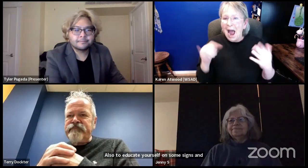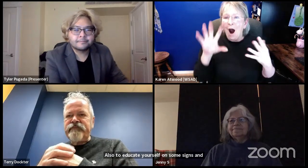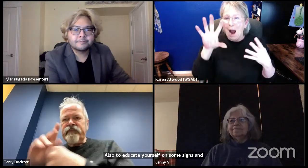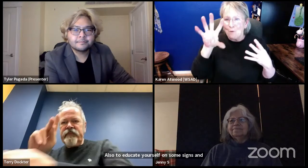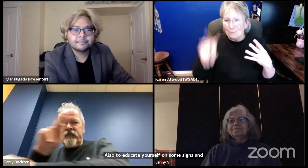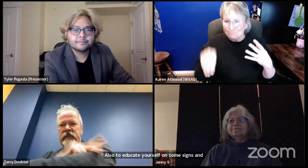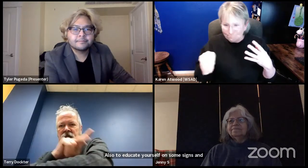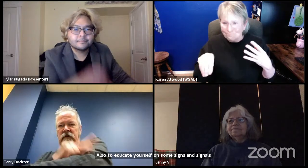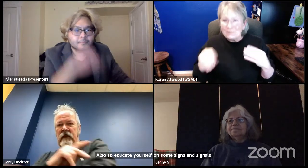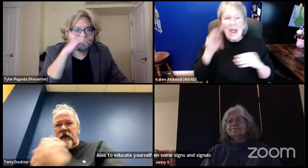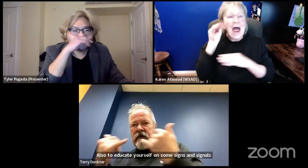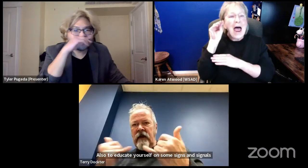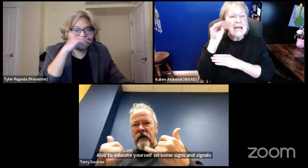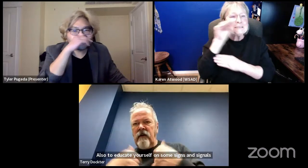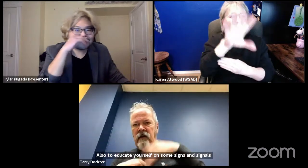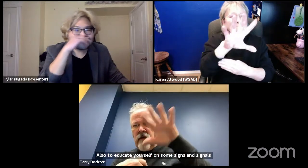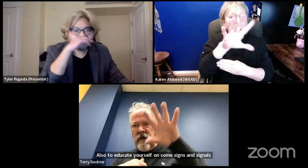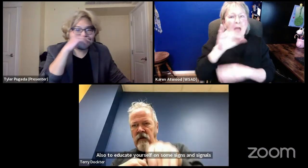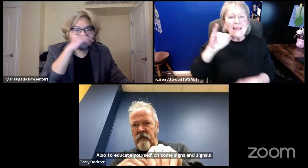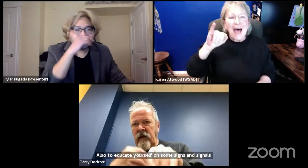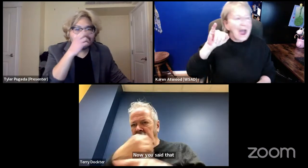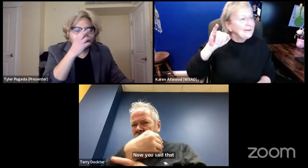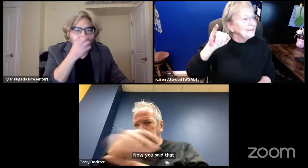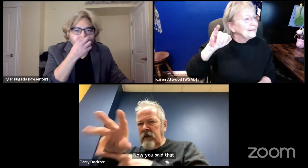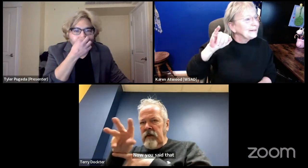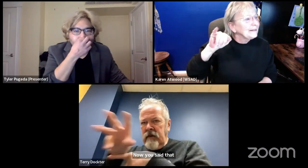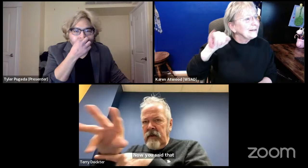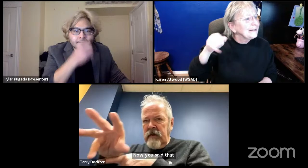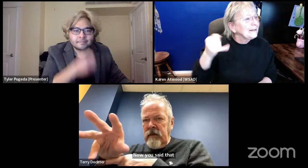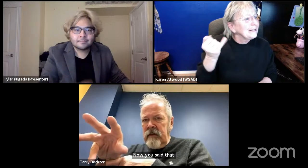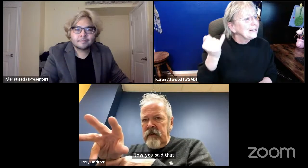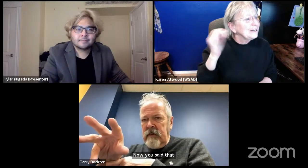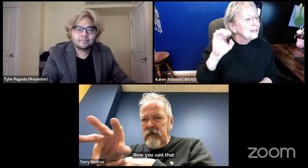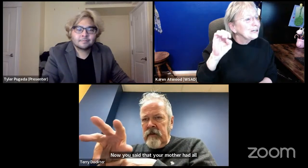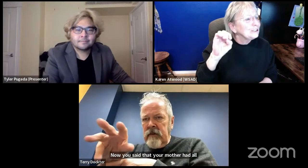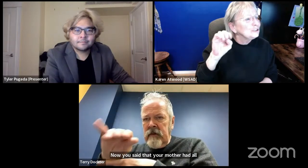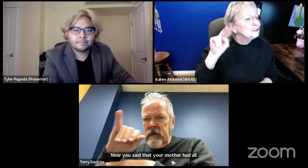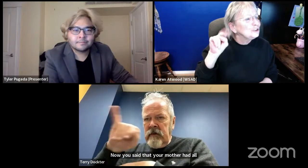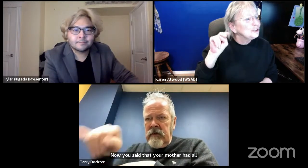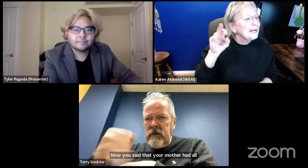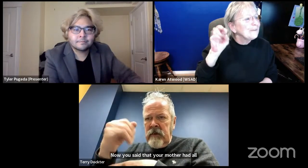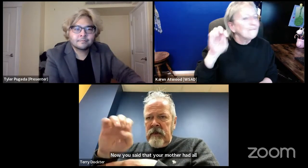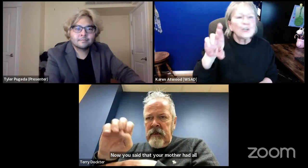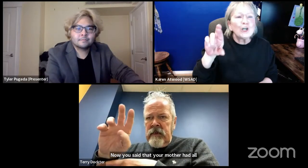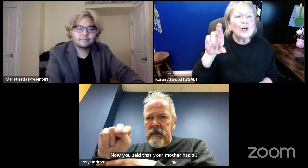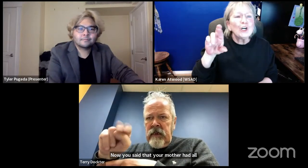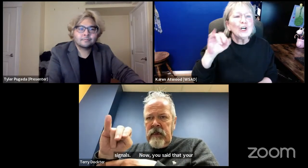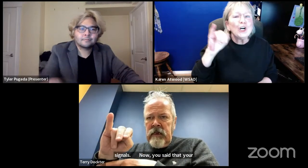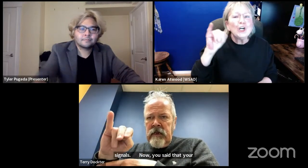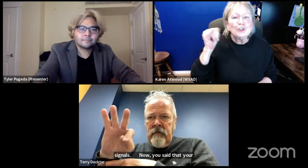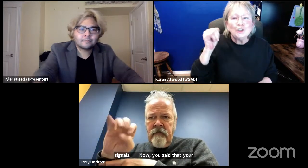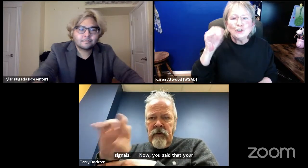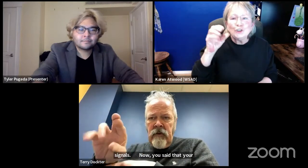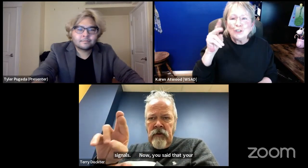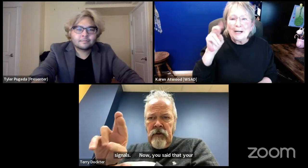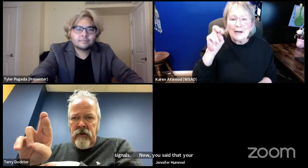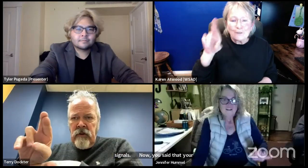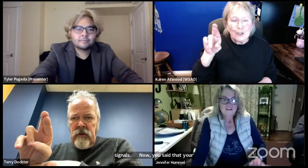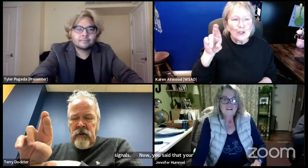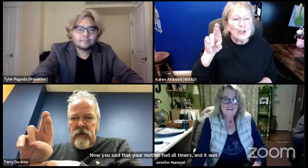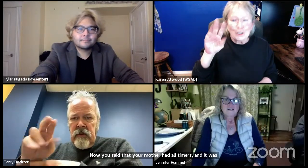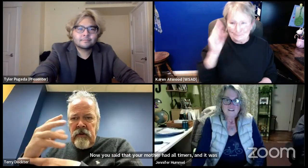but worry about what you can do. Karen says, thank you, Jenny. You can turn off your camera now. And then I think our next question comes